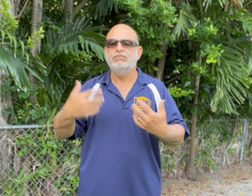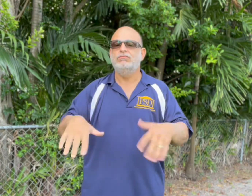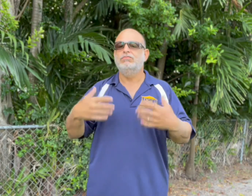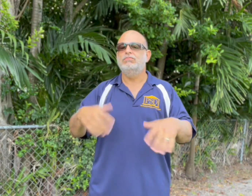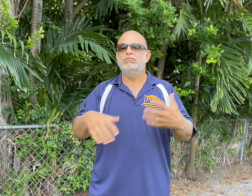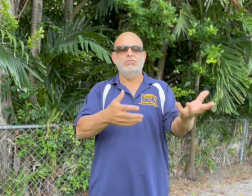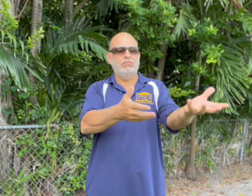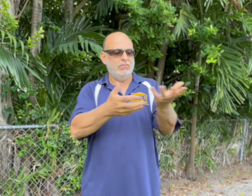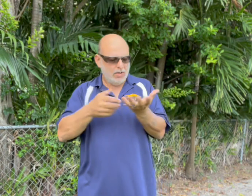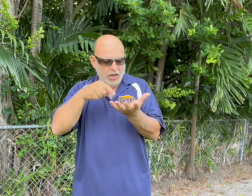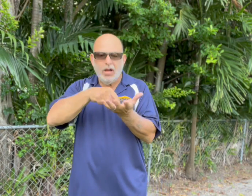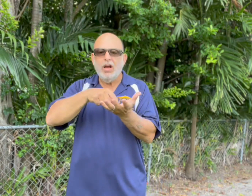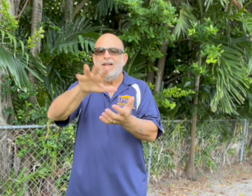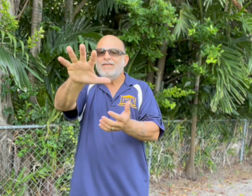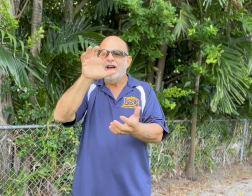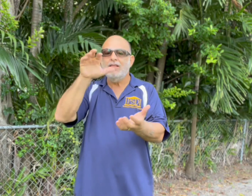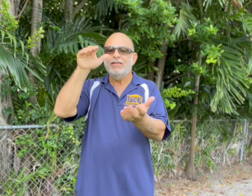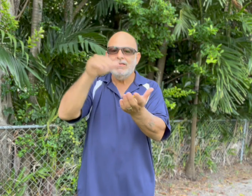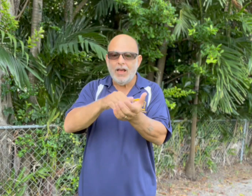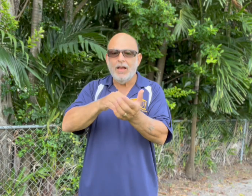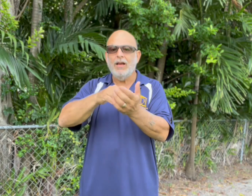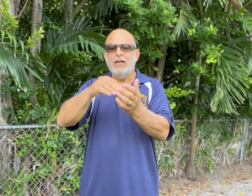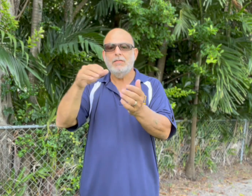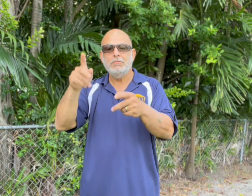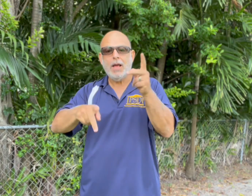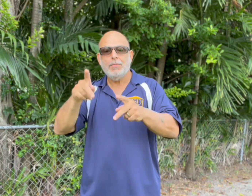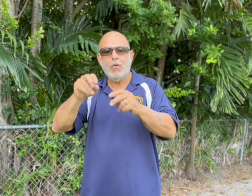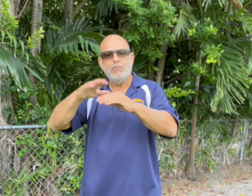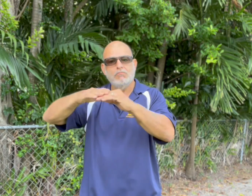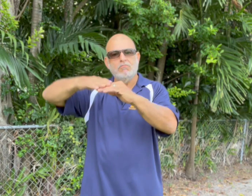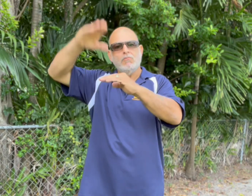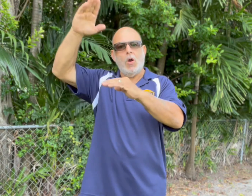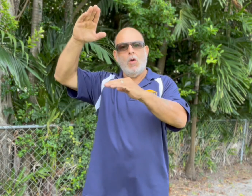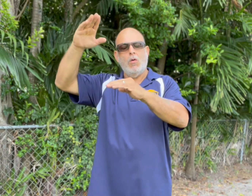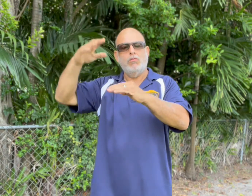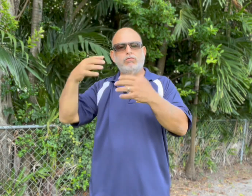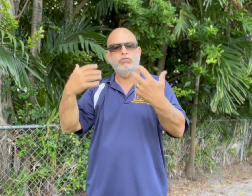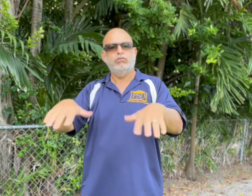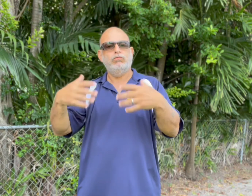use ASL to communicate as their native language.